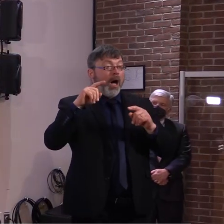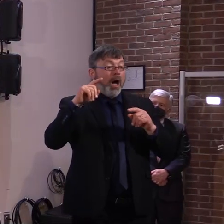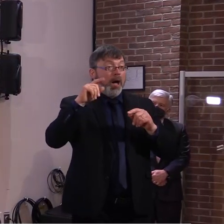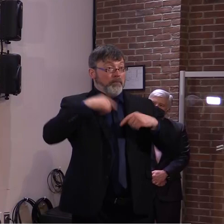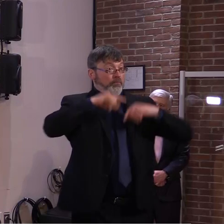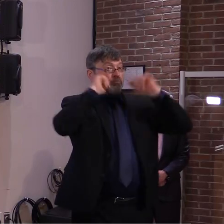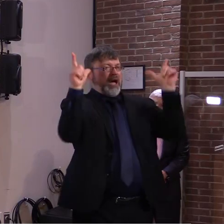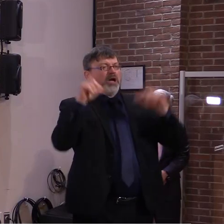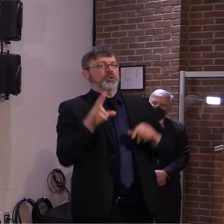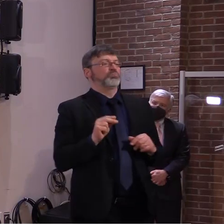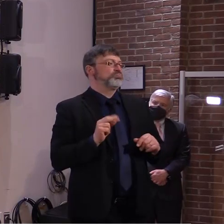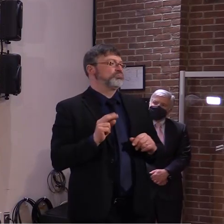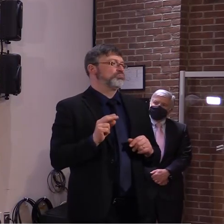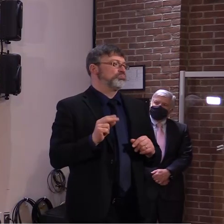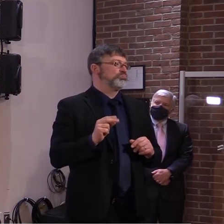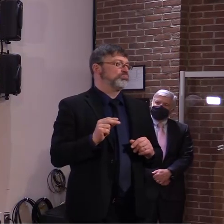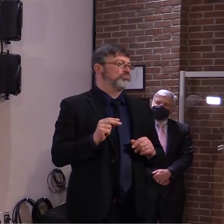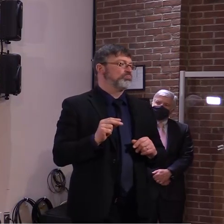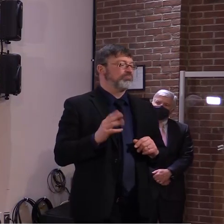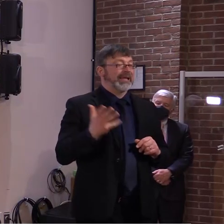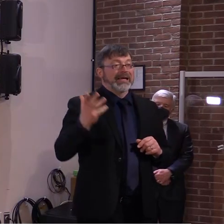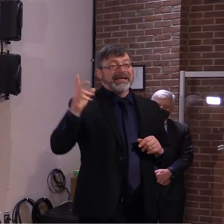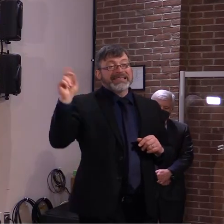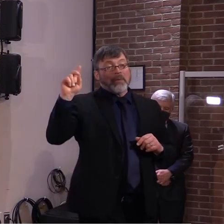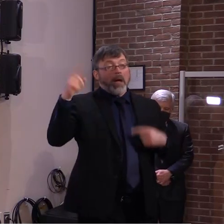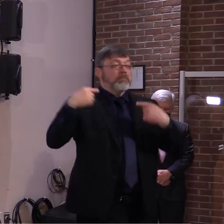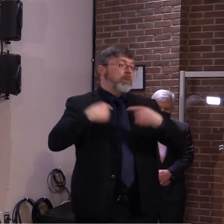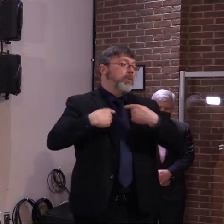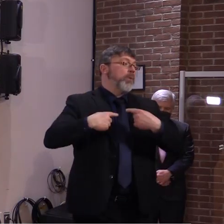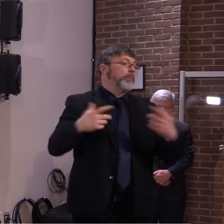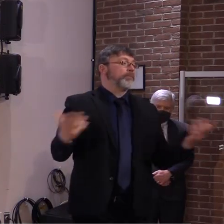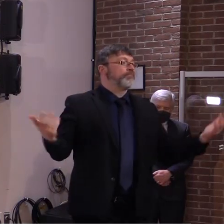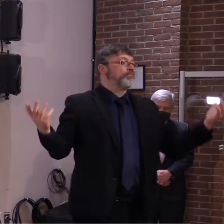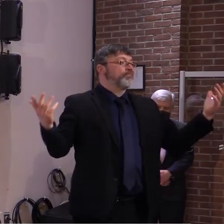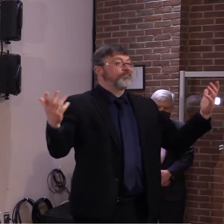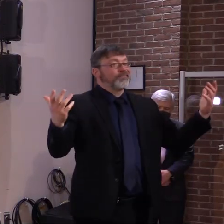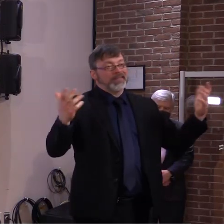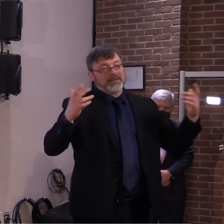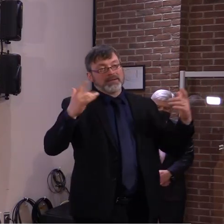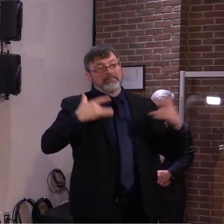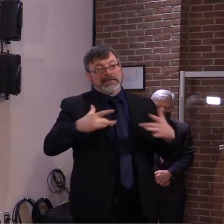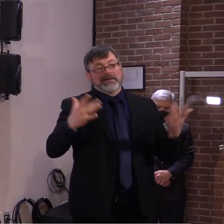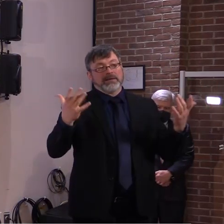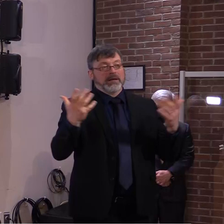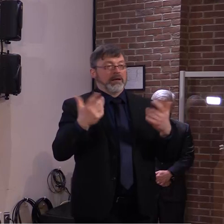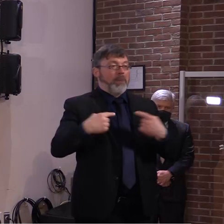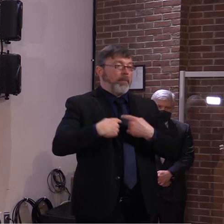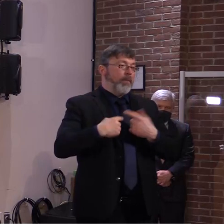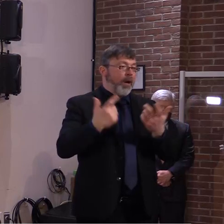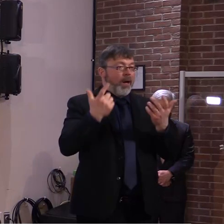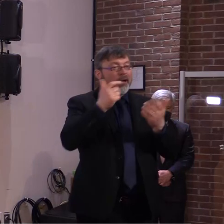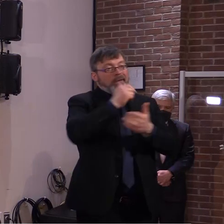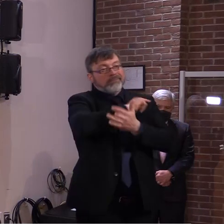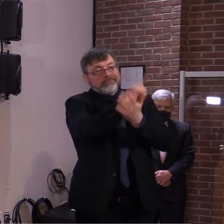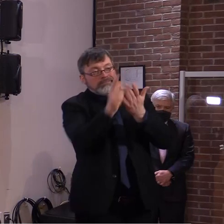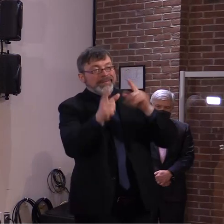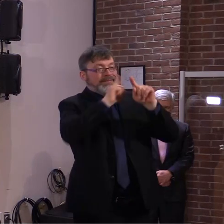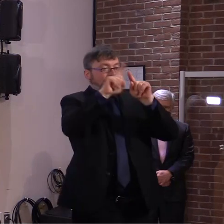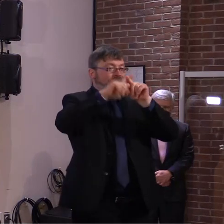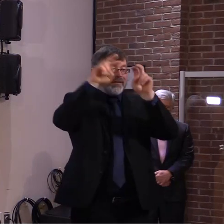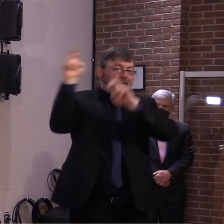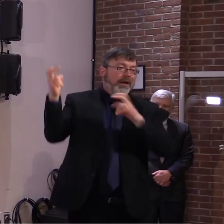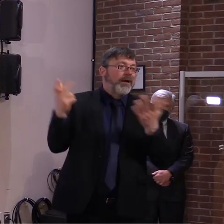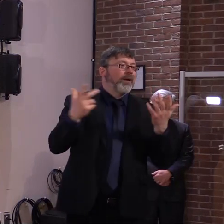I don't do things in a vacuum. We have a great team of advisors, health experts, and